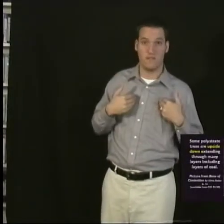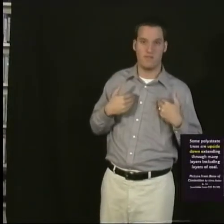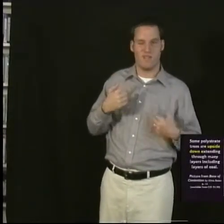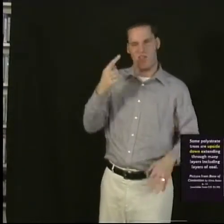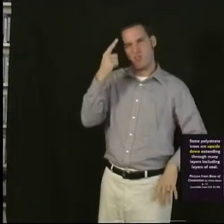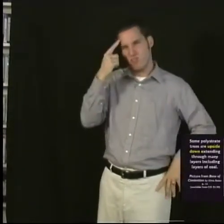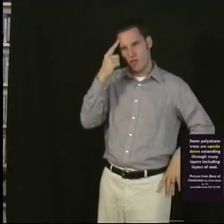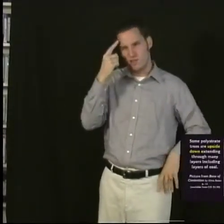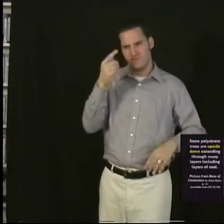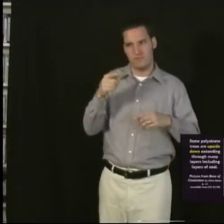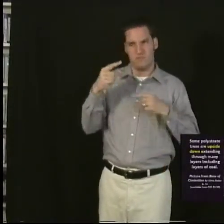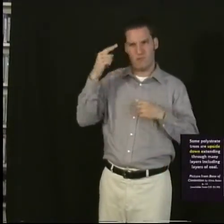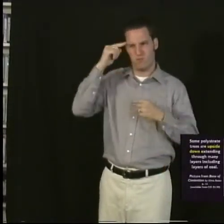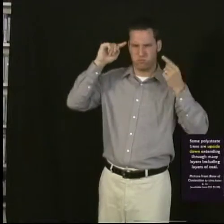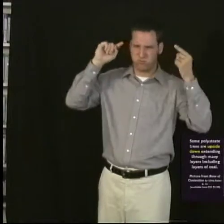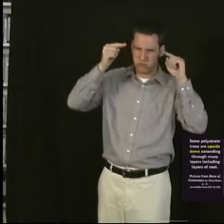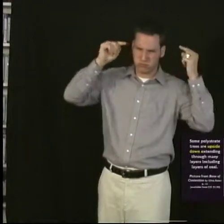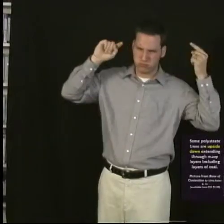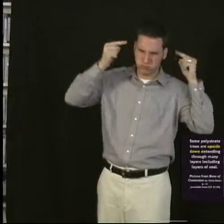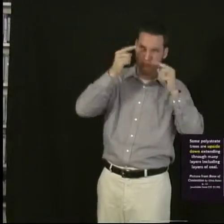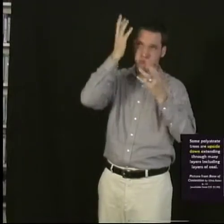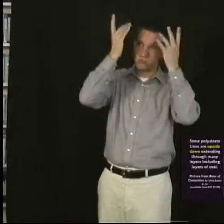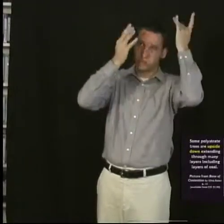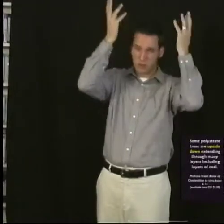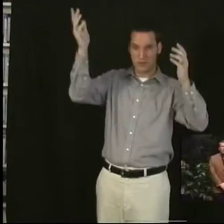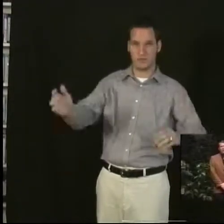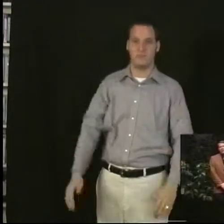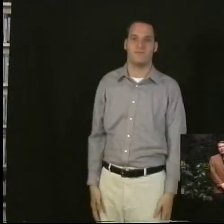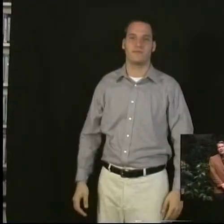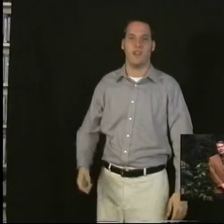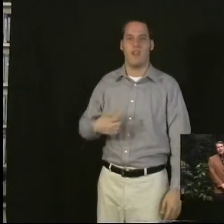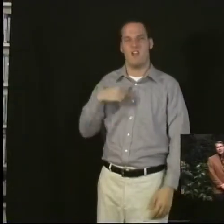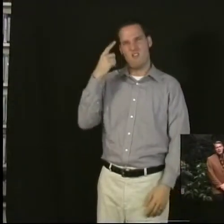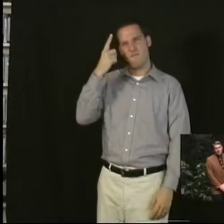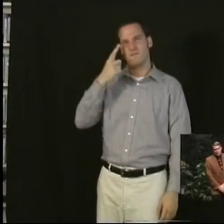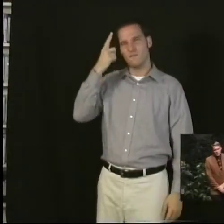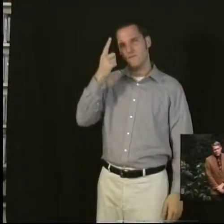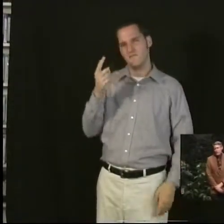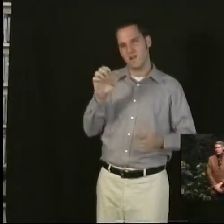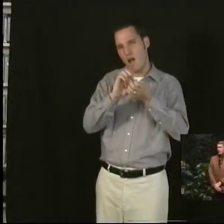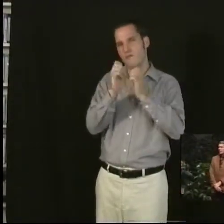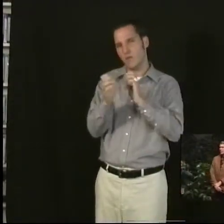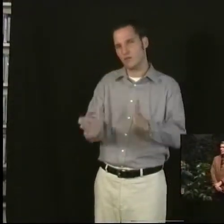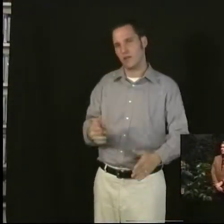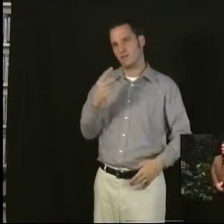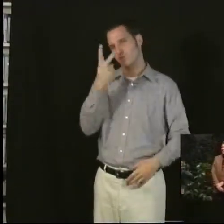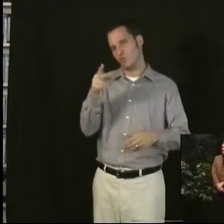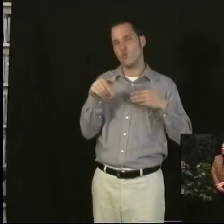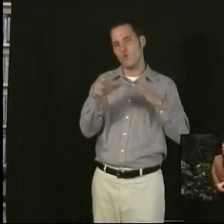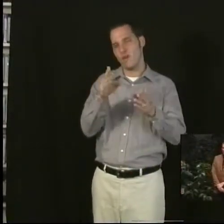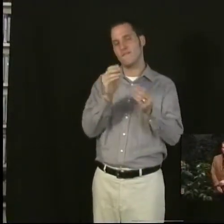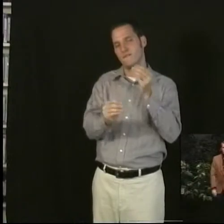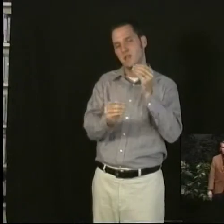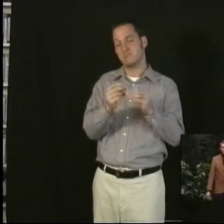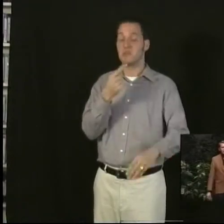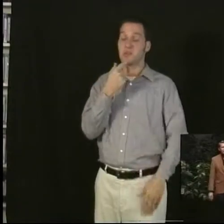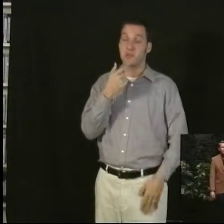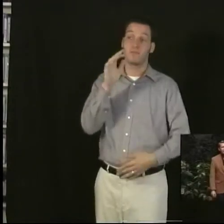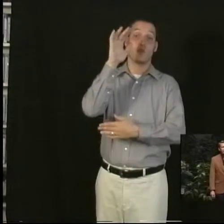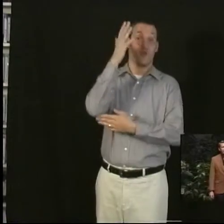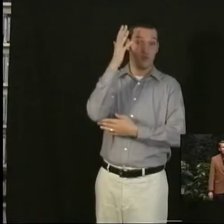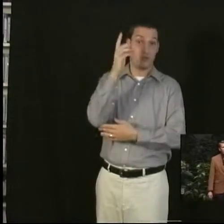I've thought about this one till my brain hurts. As far as I can figure this out, the evolutionist only has 2 ways to solve this. He can say the